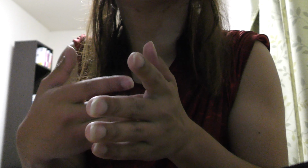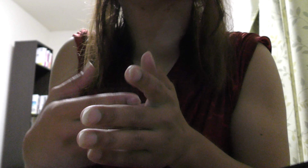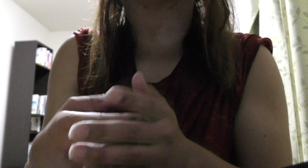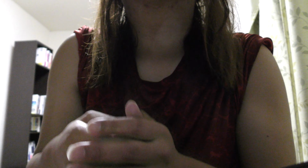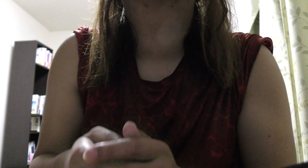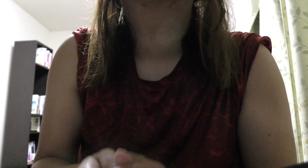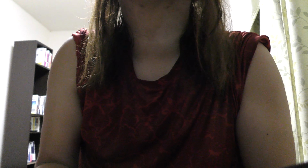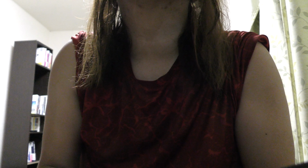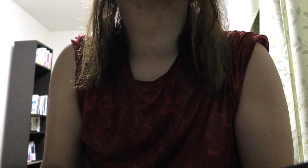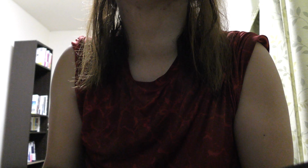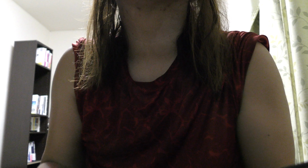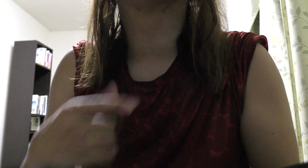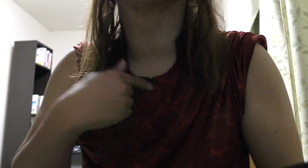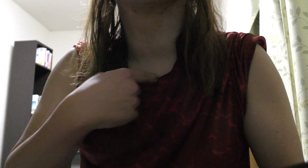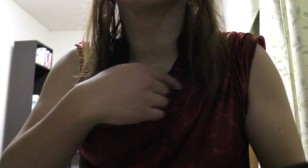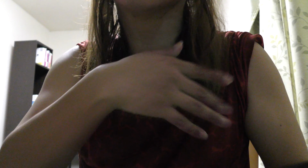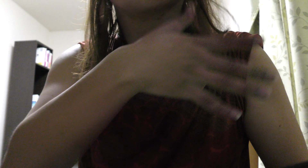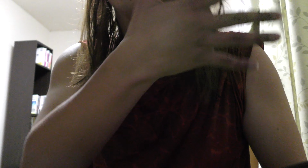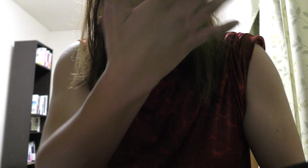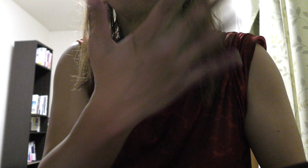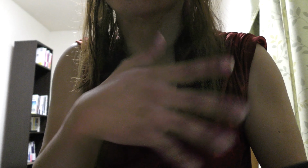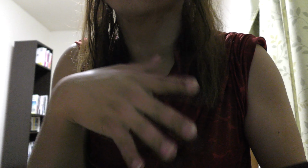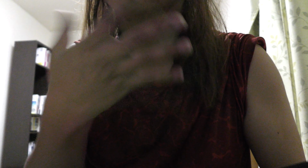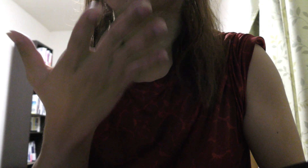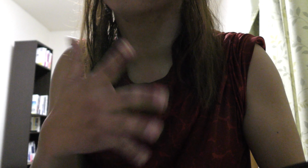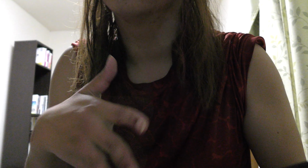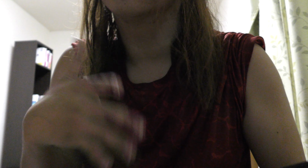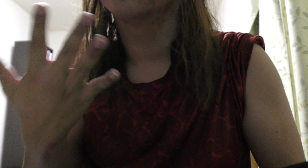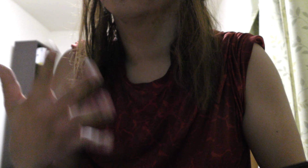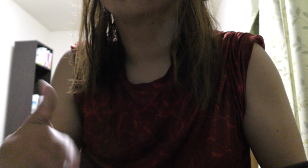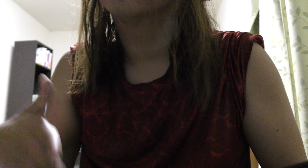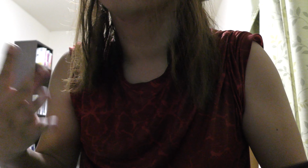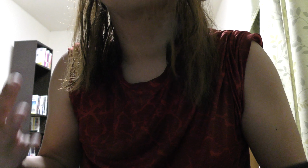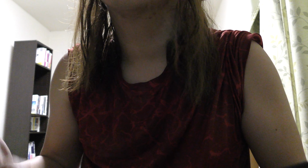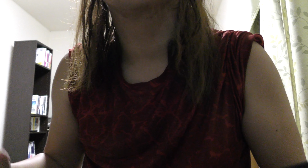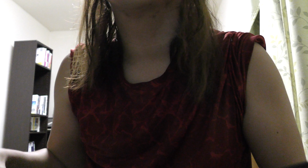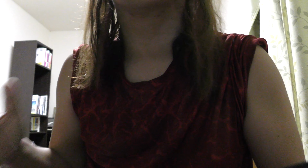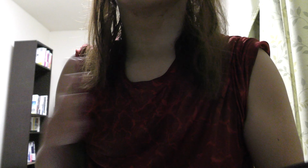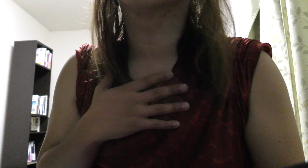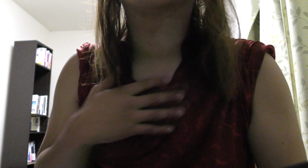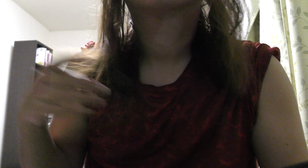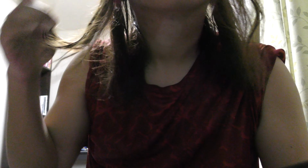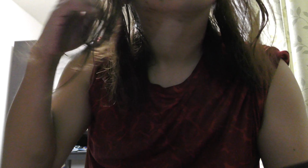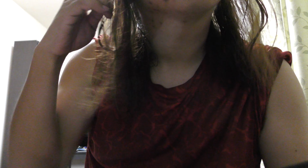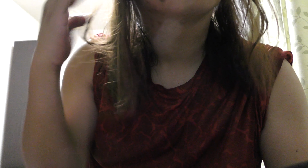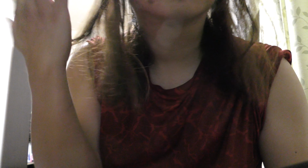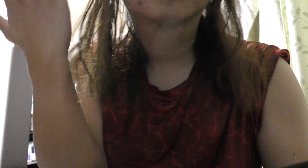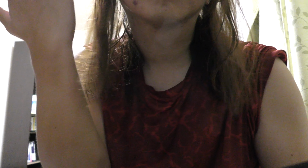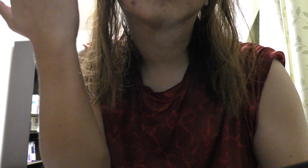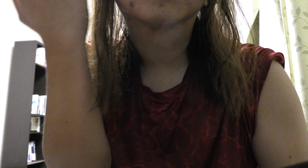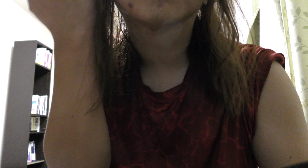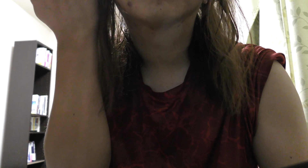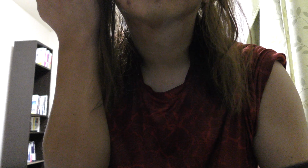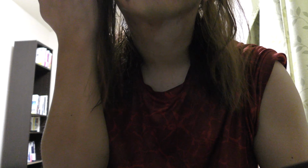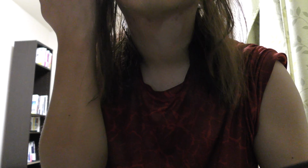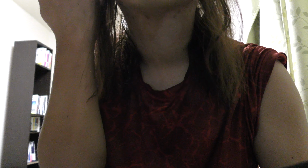I'll be saying that in my will go home I